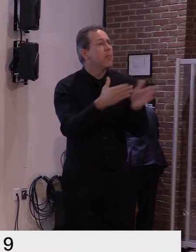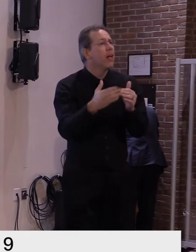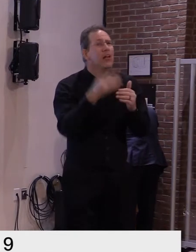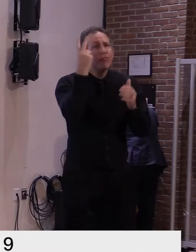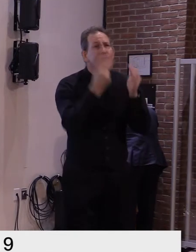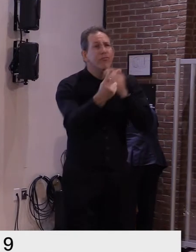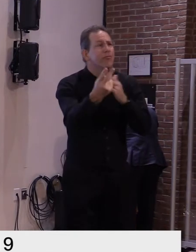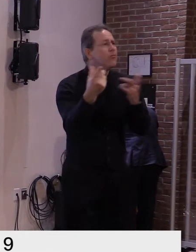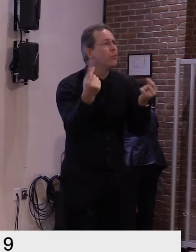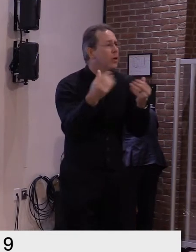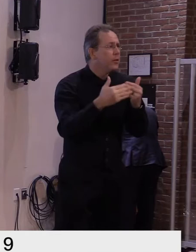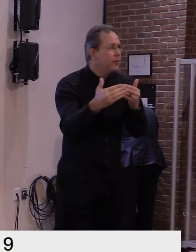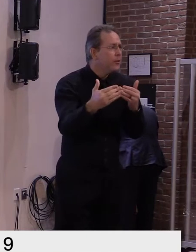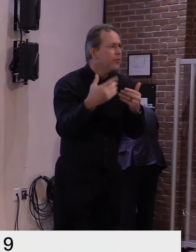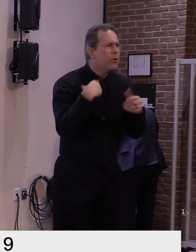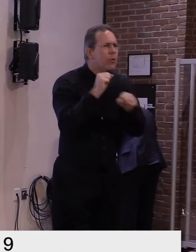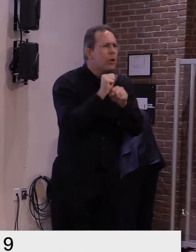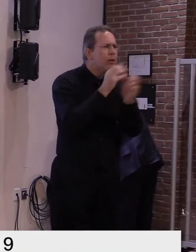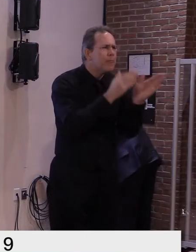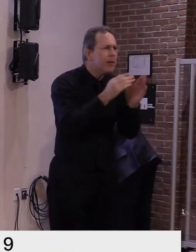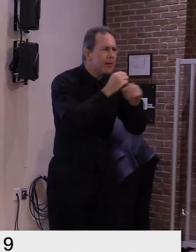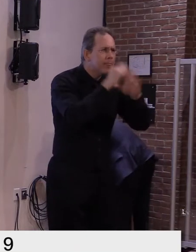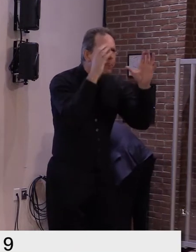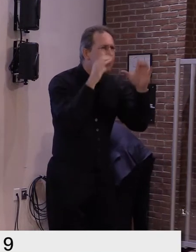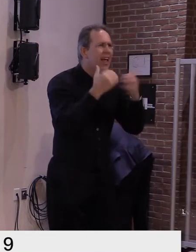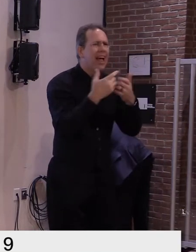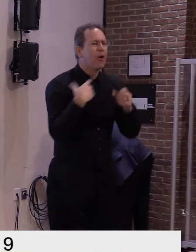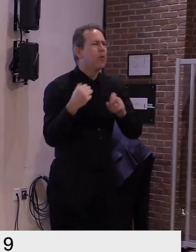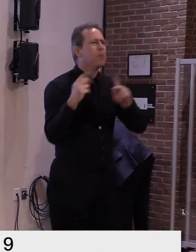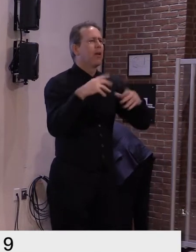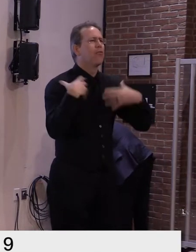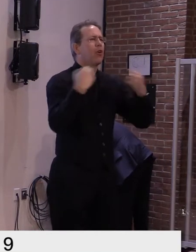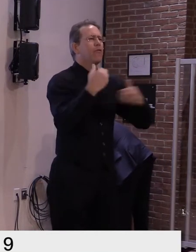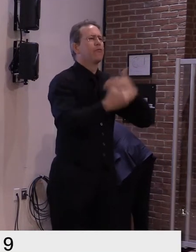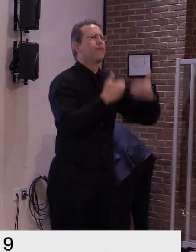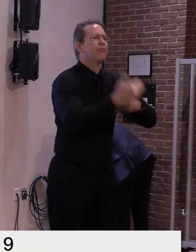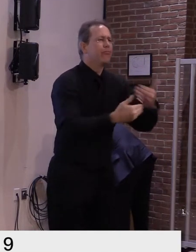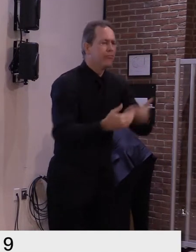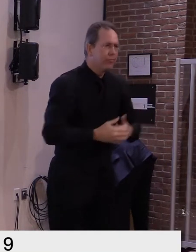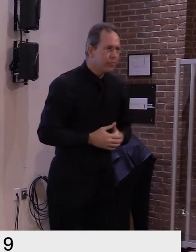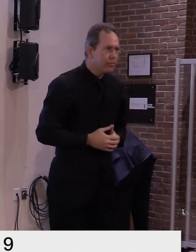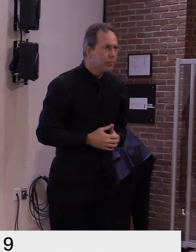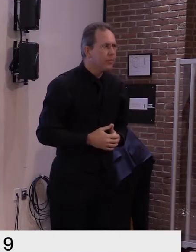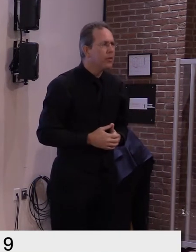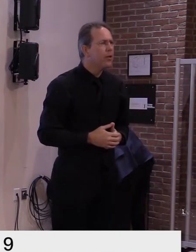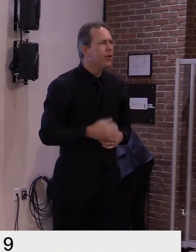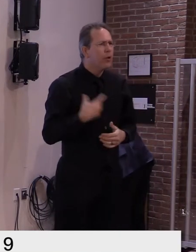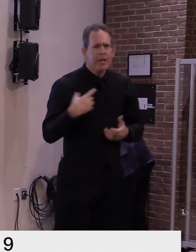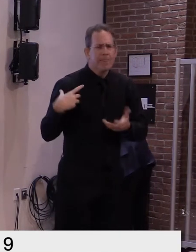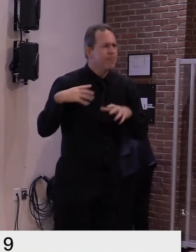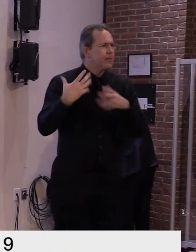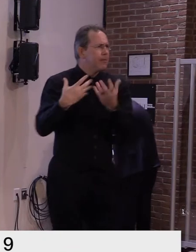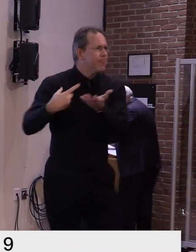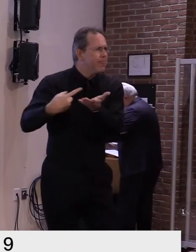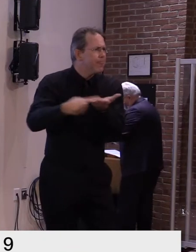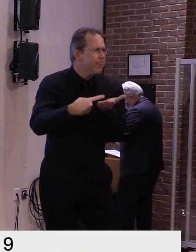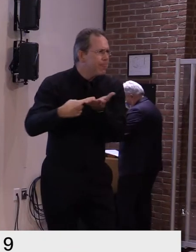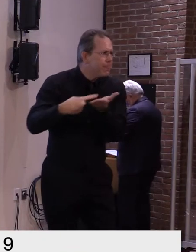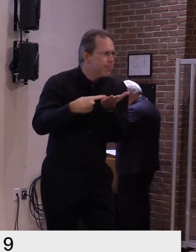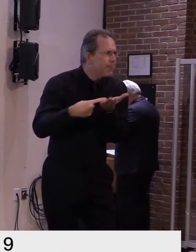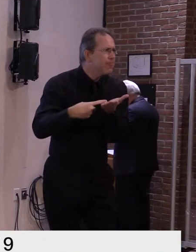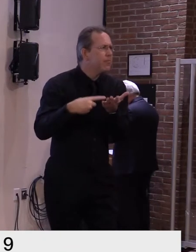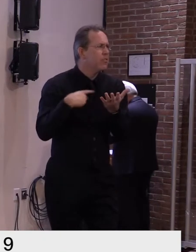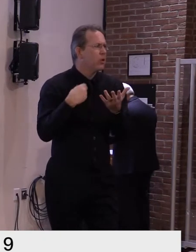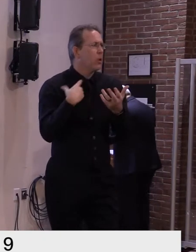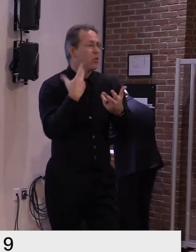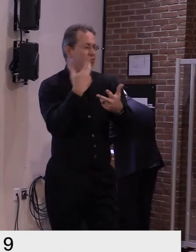three interrelated domains or area of focus where we expect school districts to put their energies. The first one is mental health and well-being.